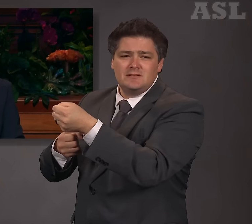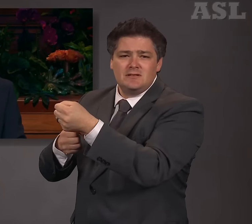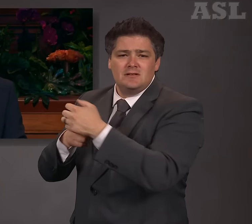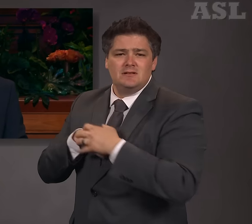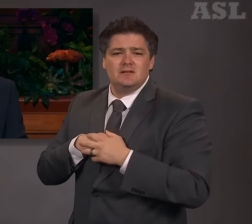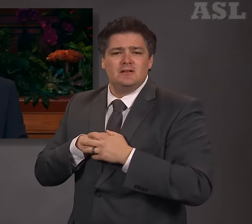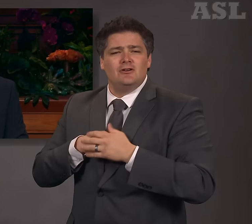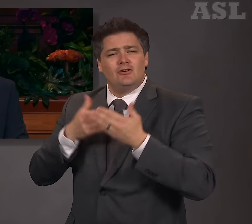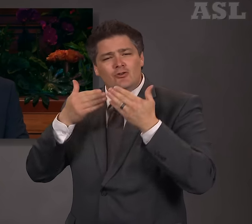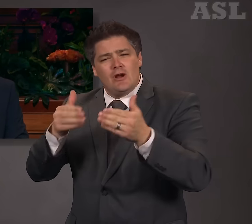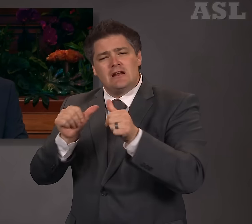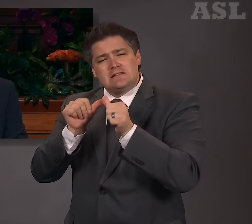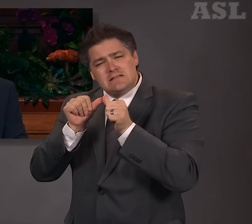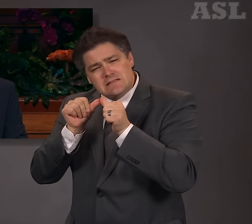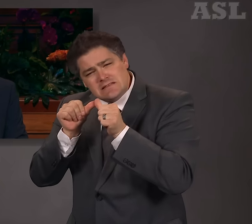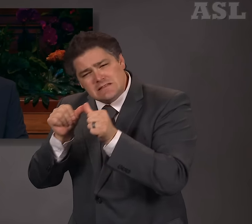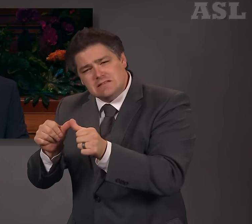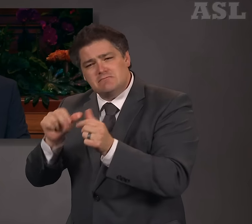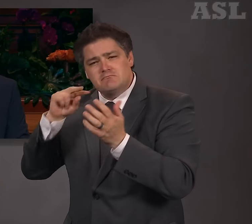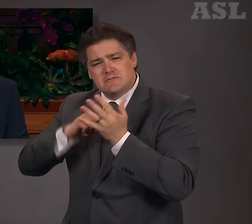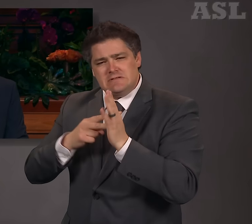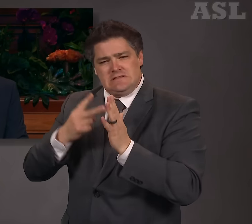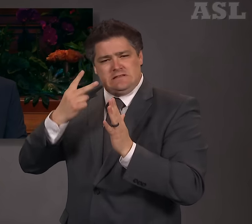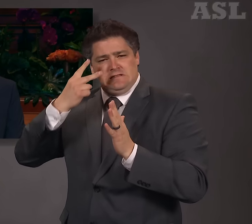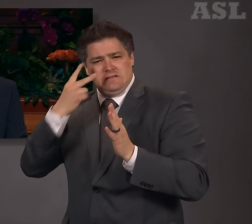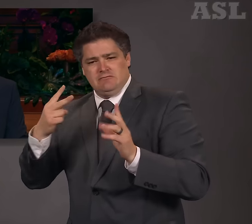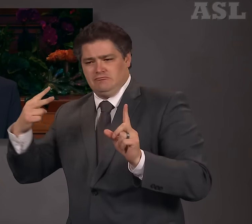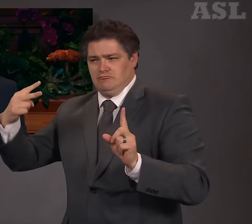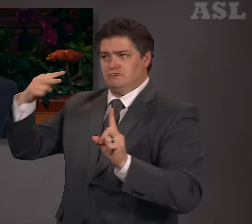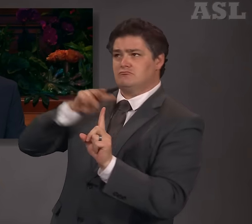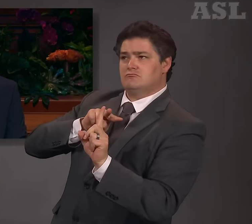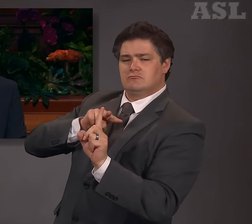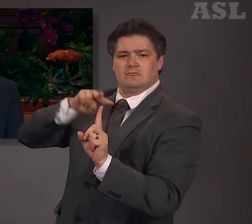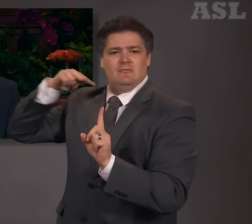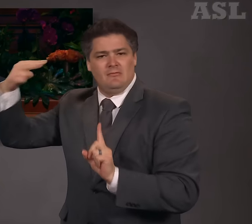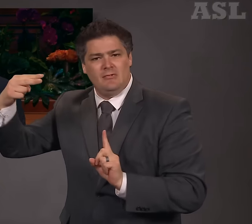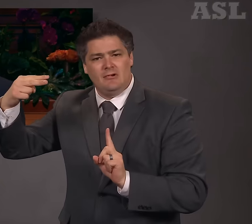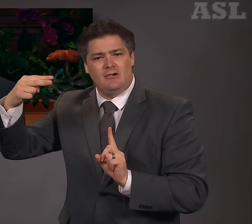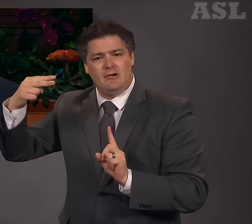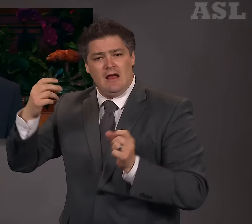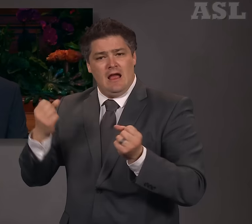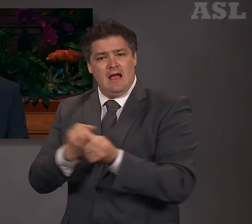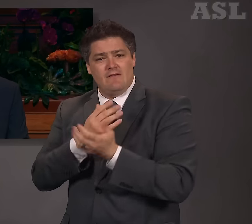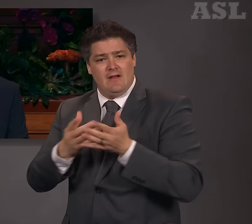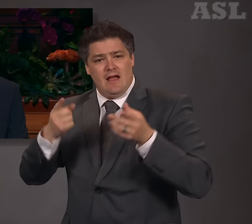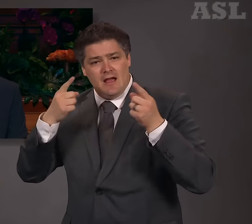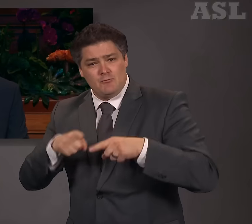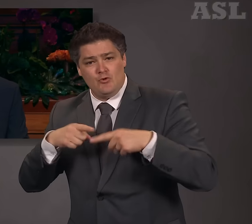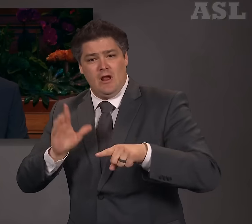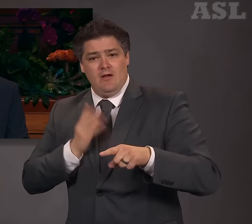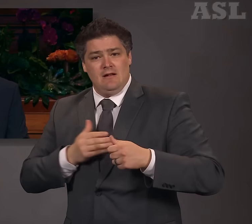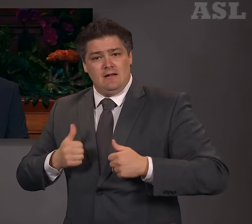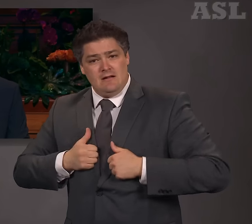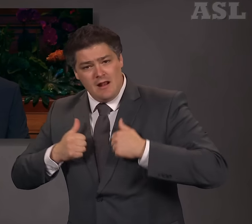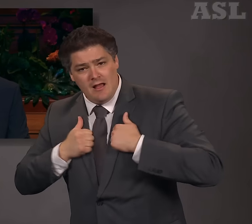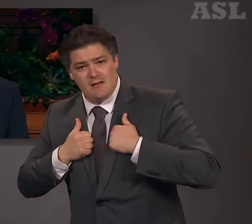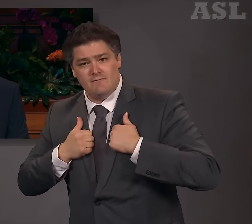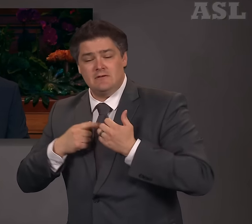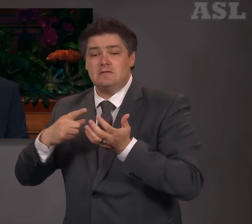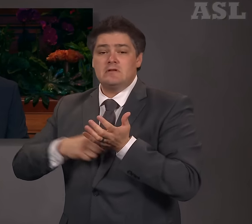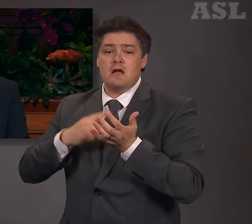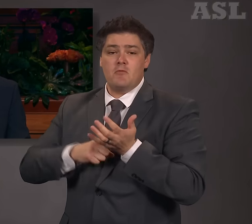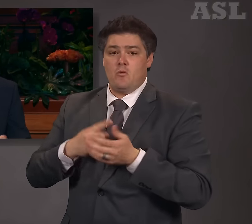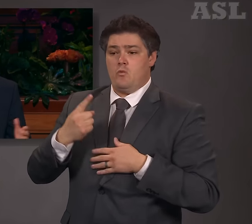us constantly make a very conscious effort to see both sides of every coin allotted to us in our